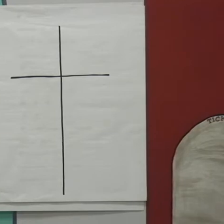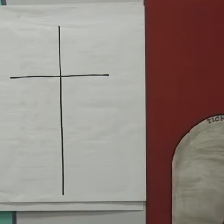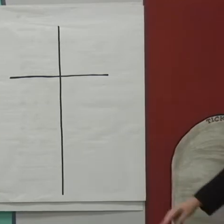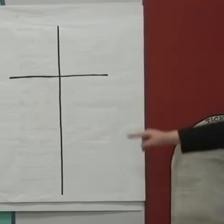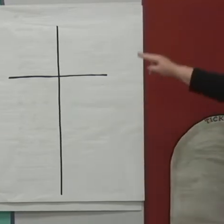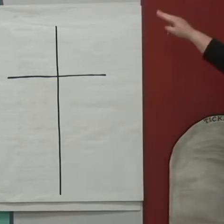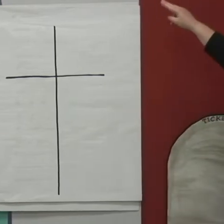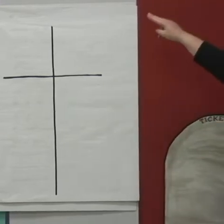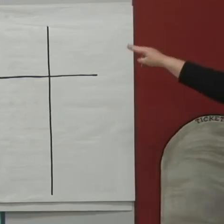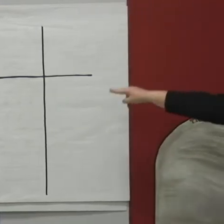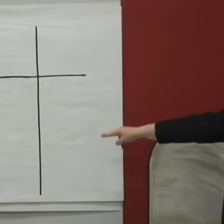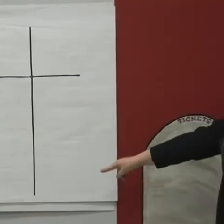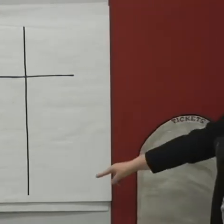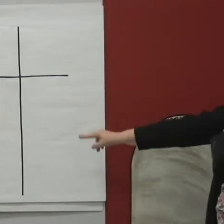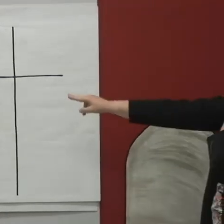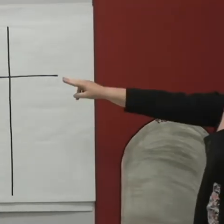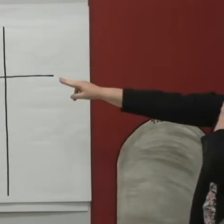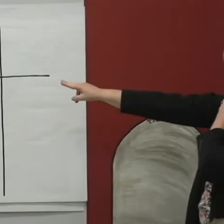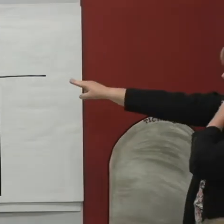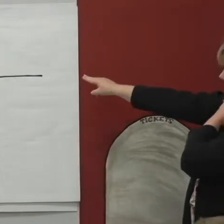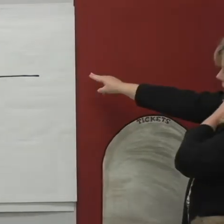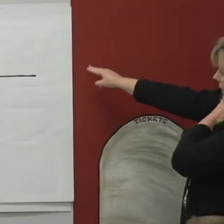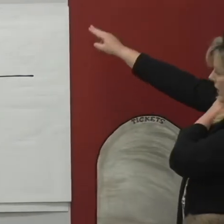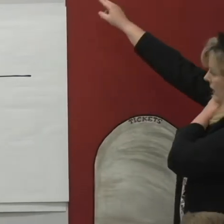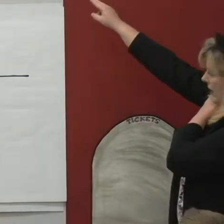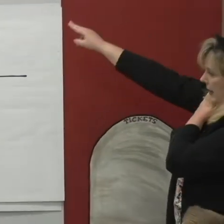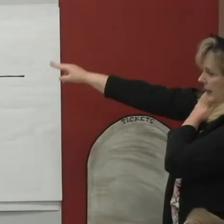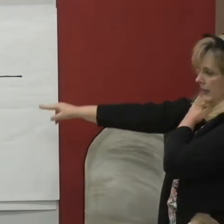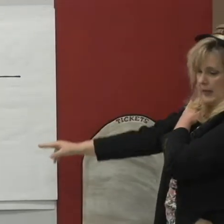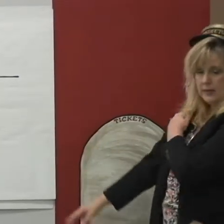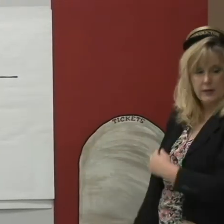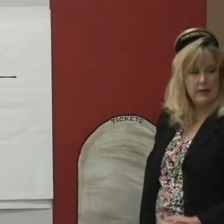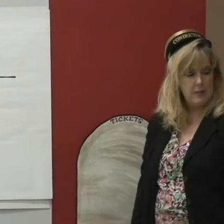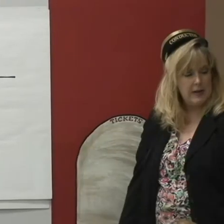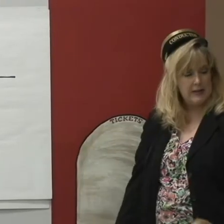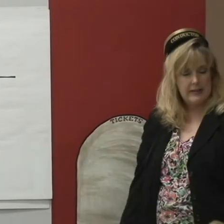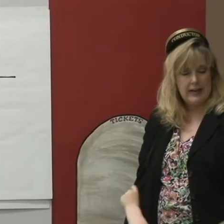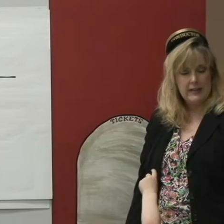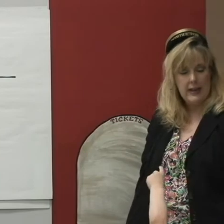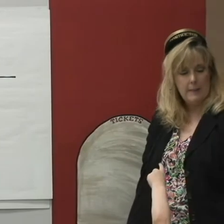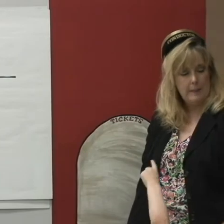So we're going to just trace in the air a T. So can everybody stand up?